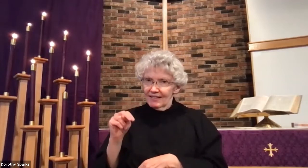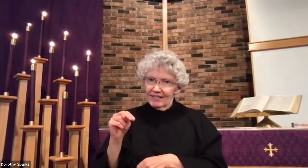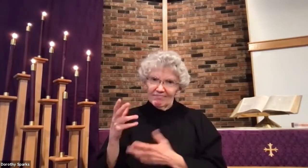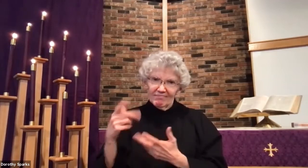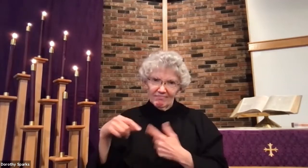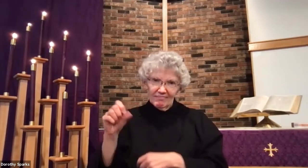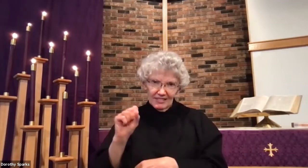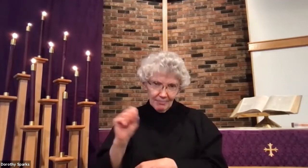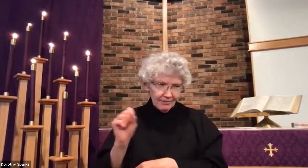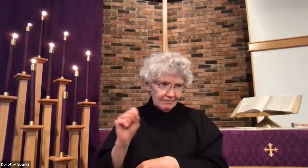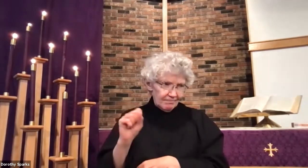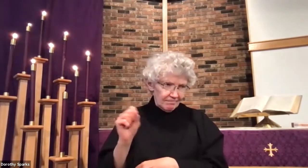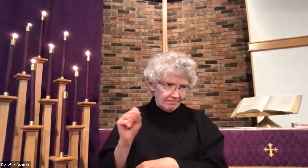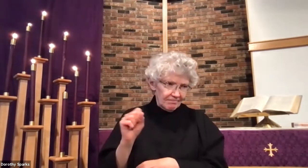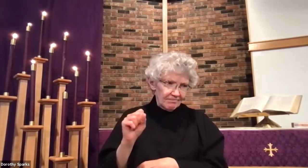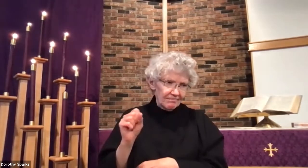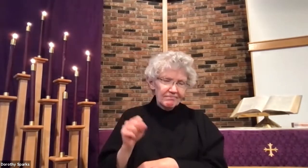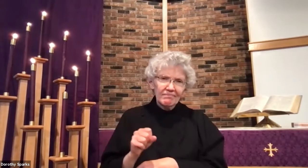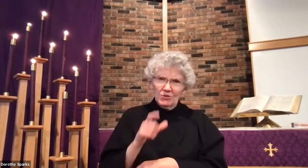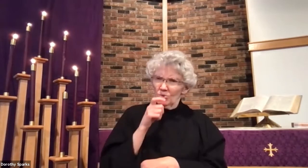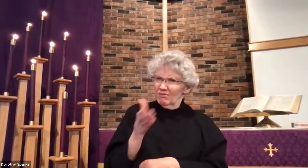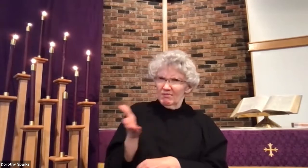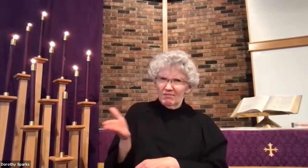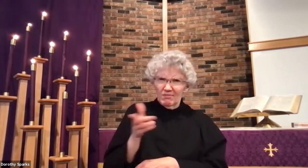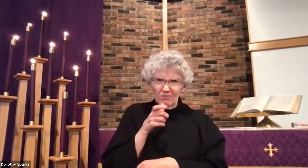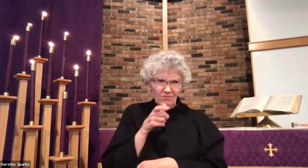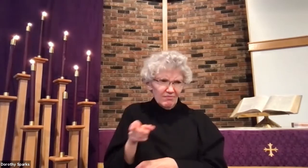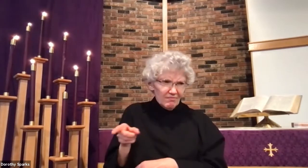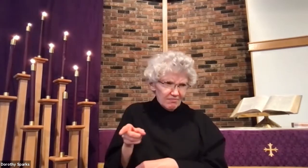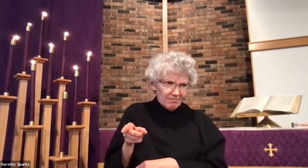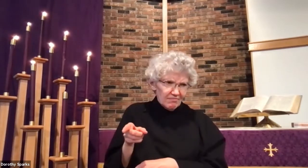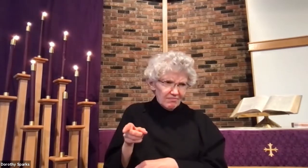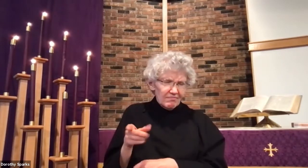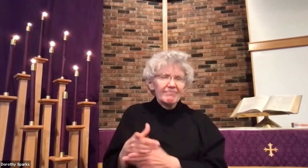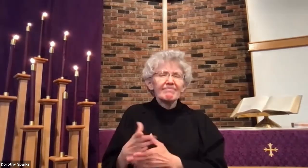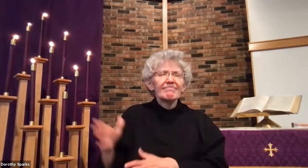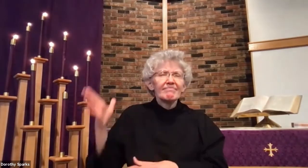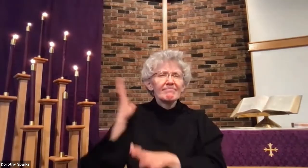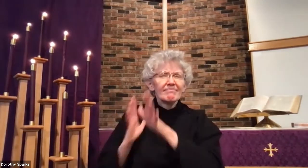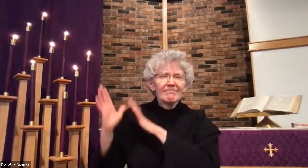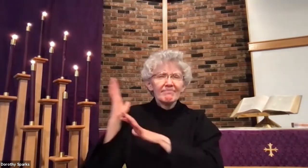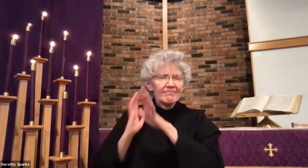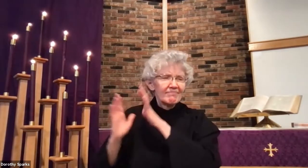neighbor and the Samaritan?